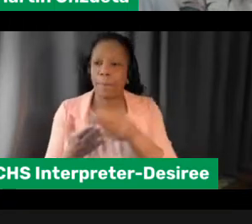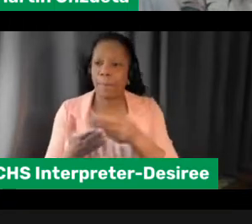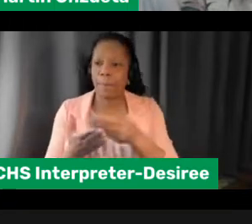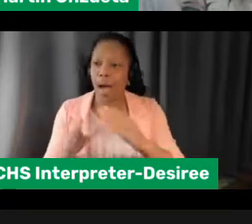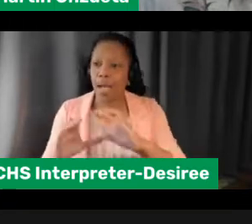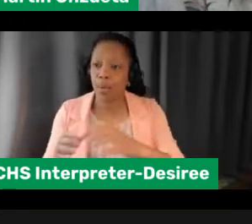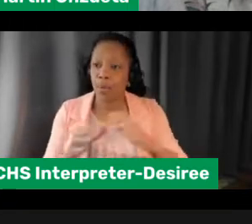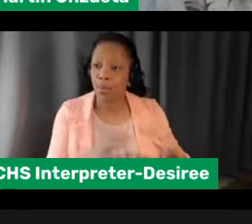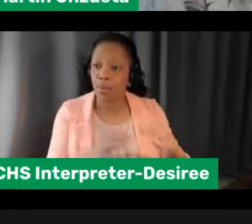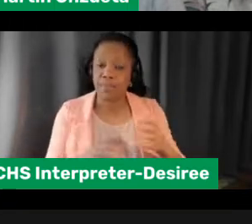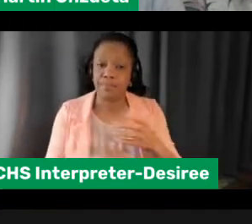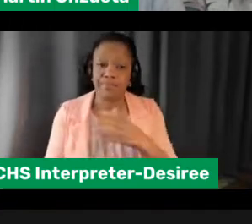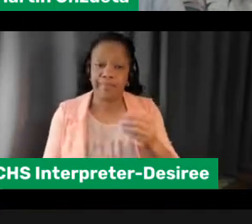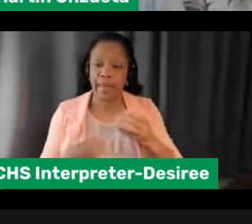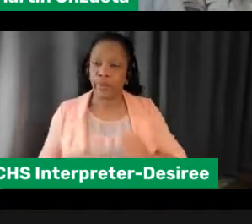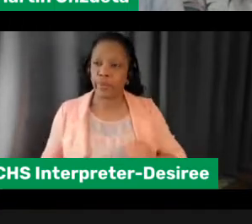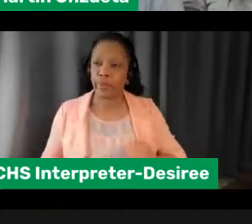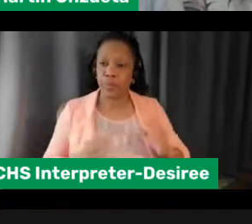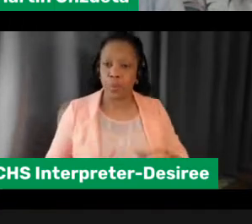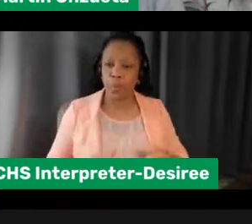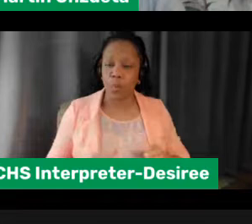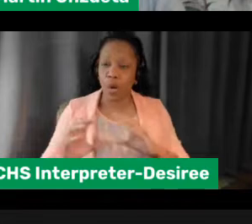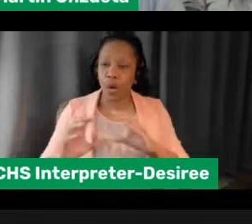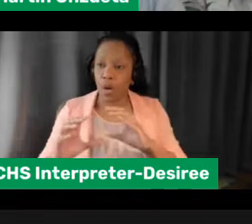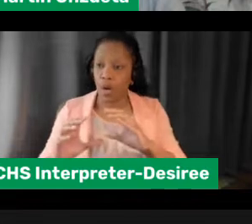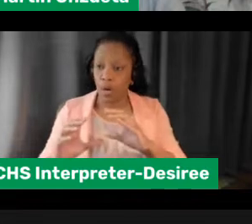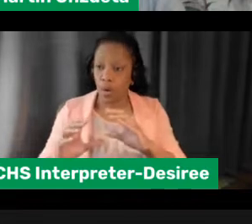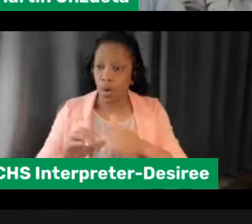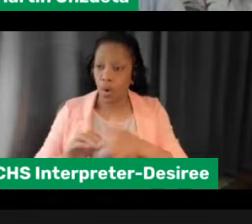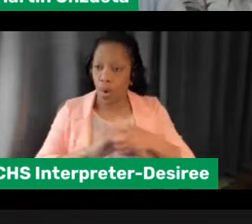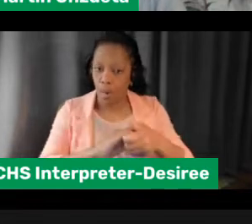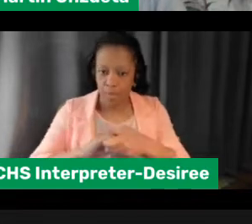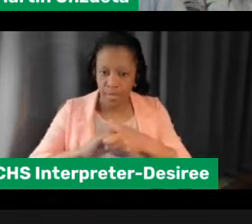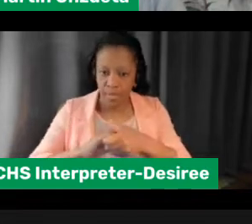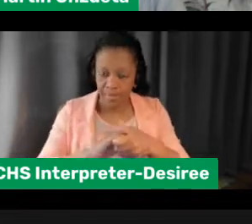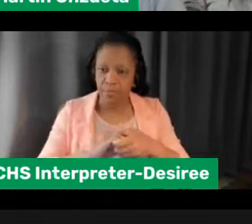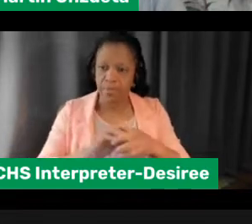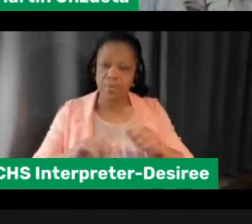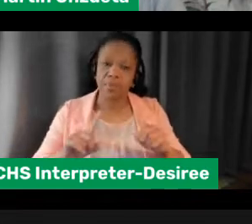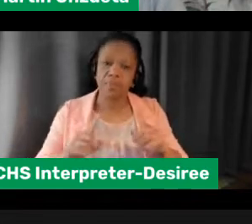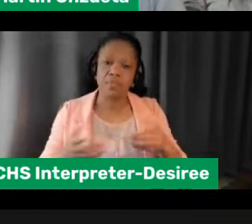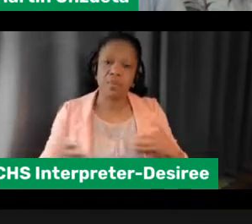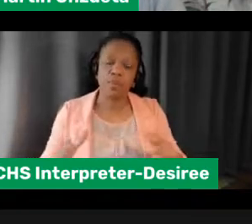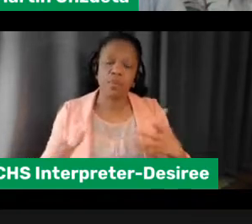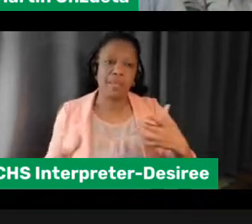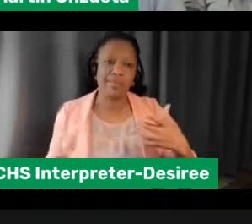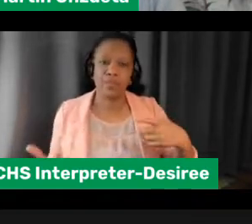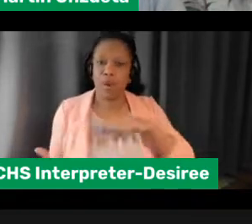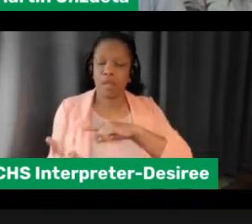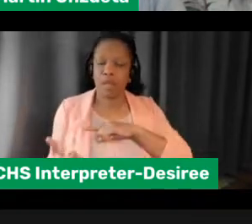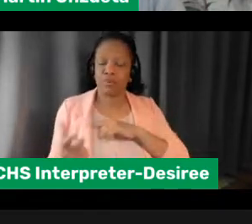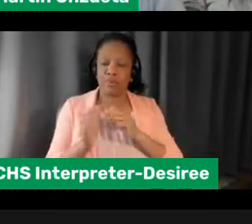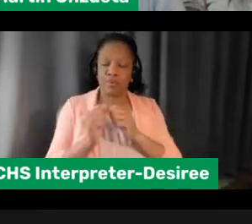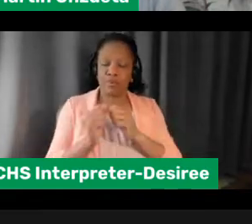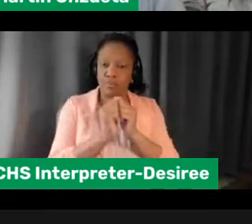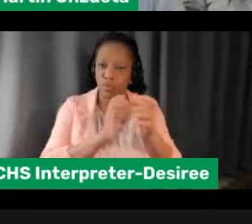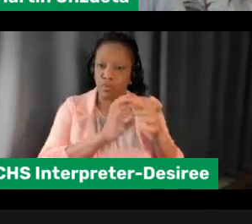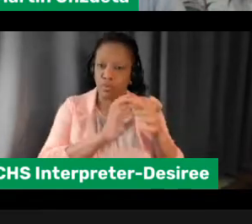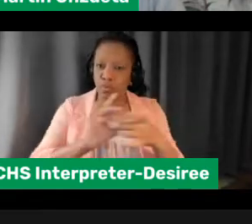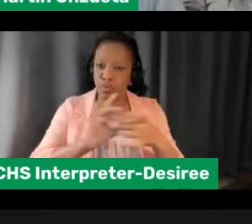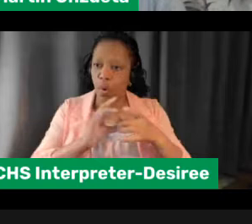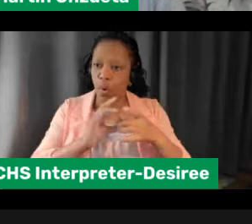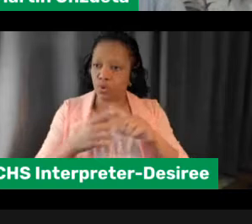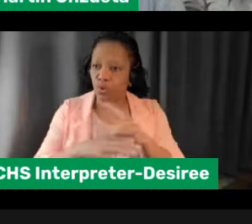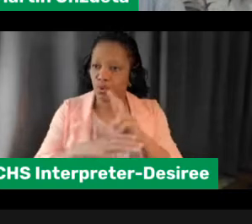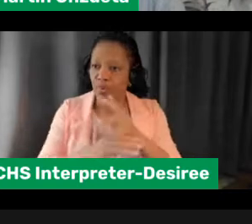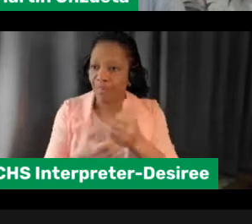consumer cooperatives, different ways for us to come together to use the things that we need to use. Excuse me.